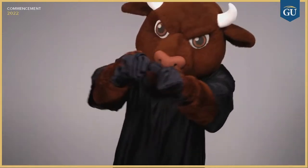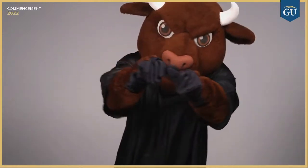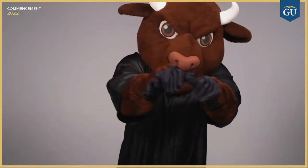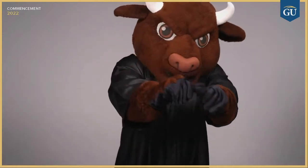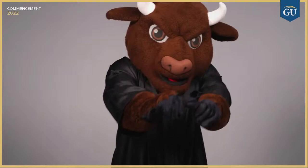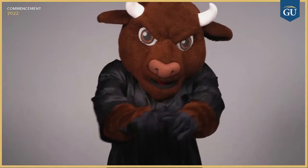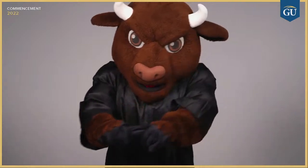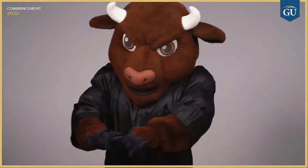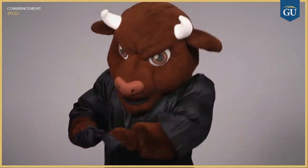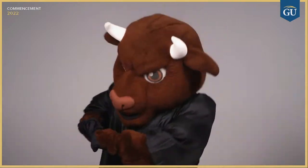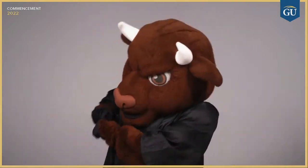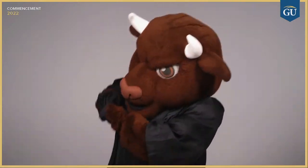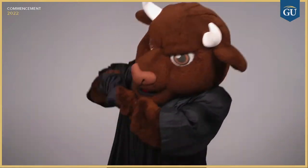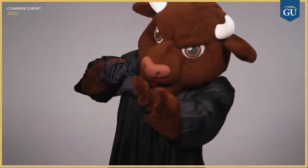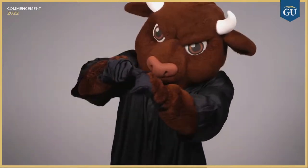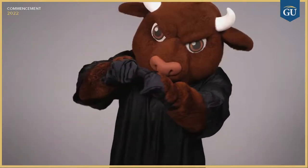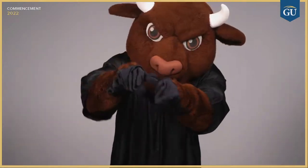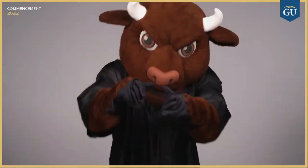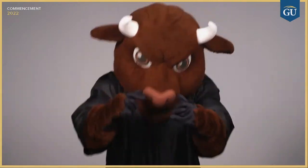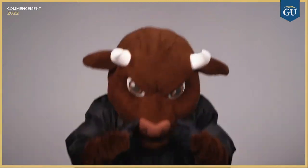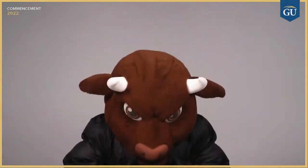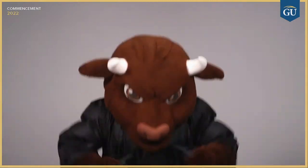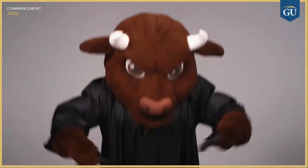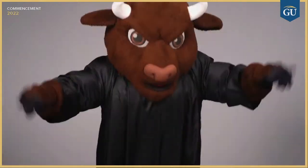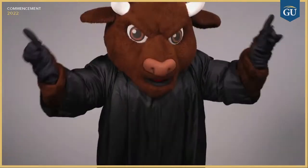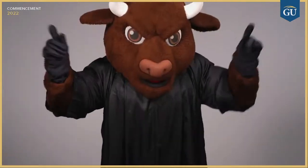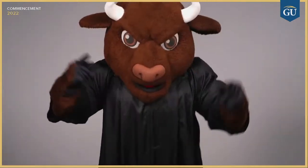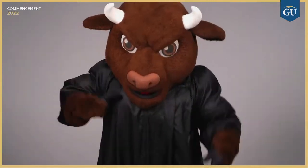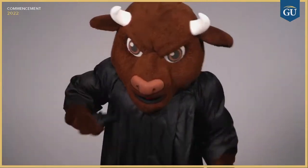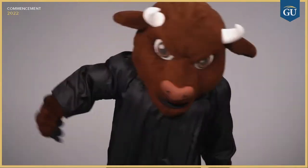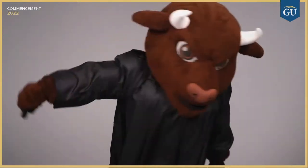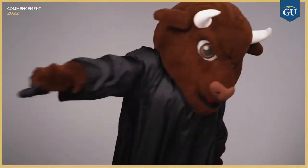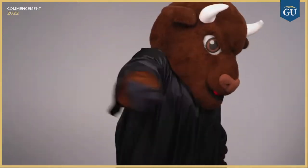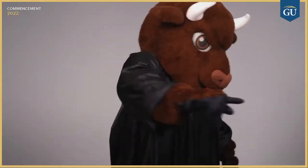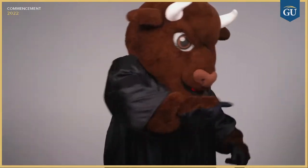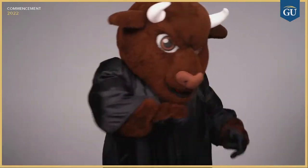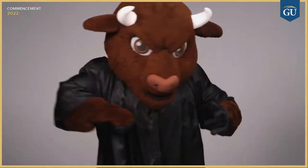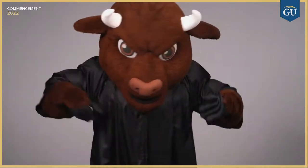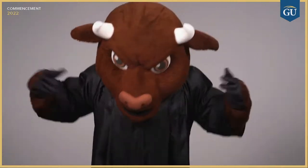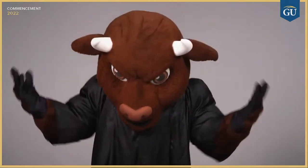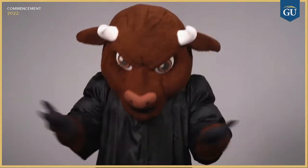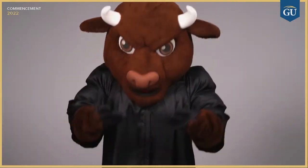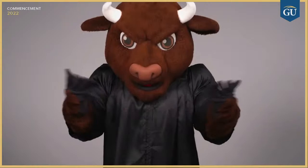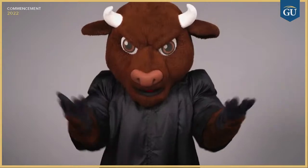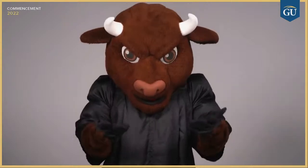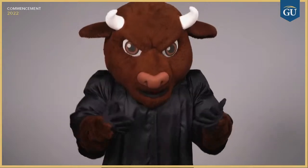over the past few years. And finally, we are here.